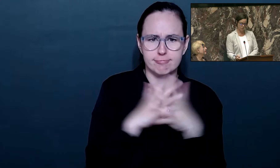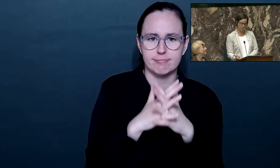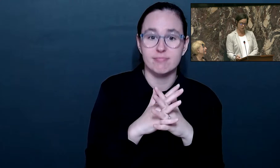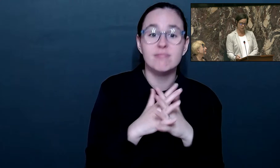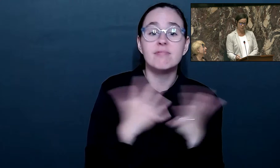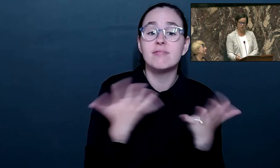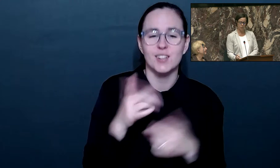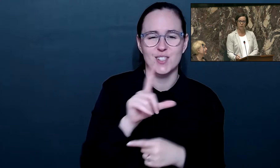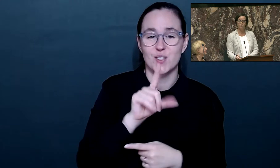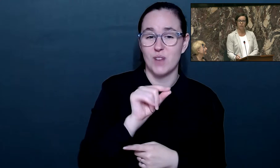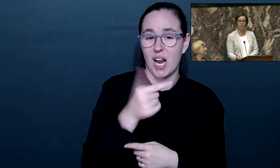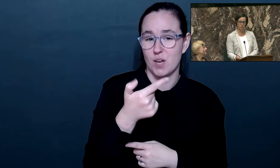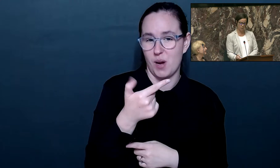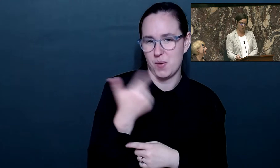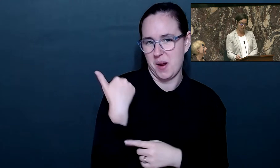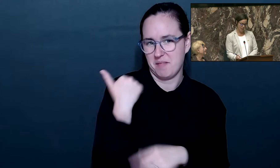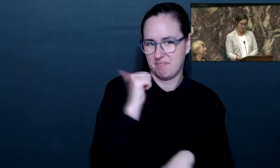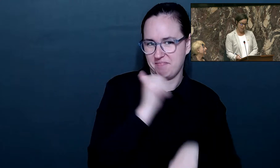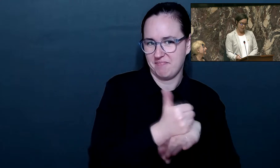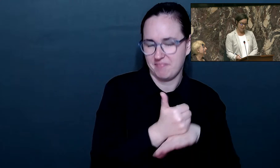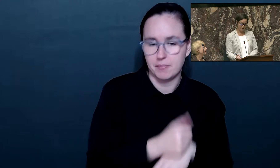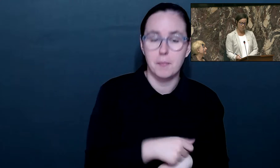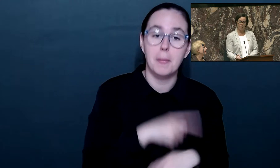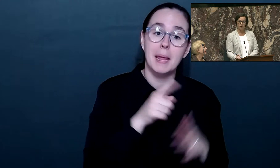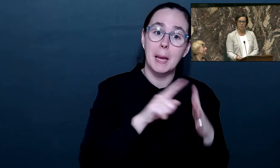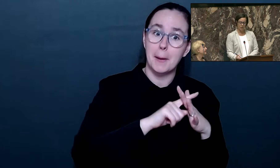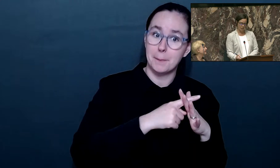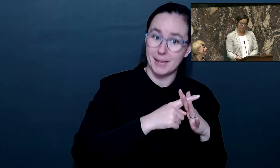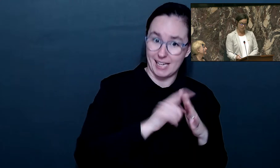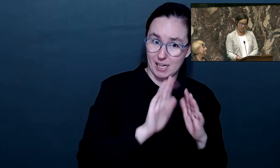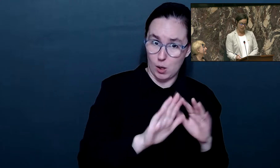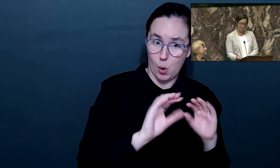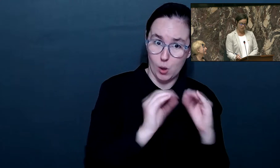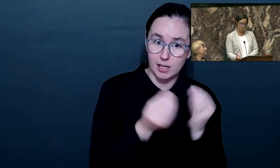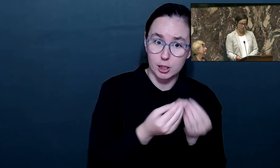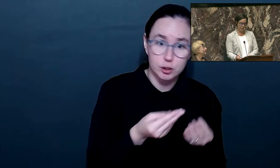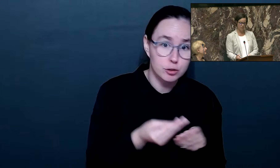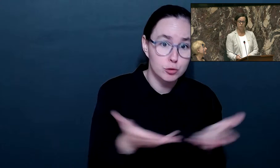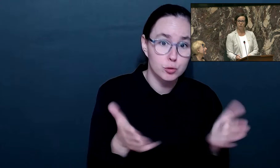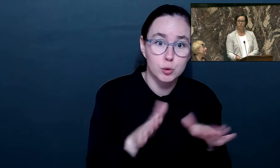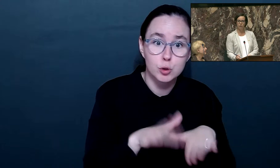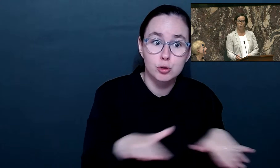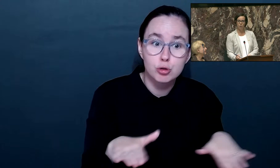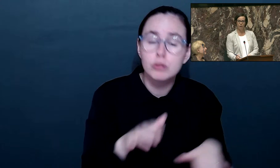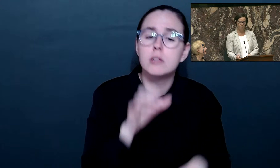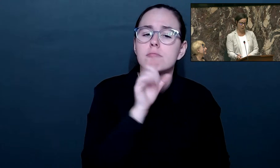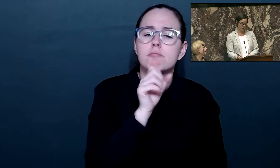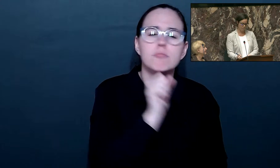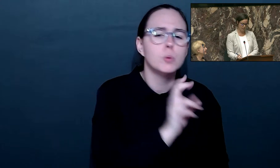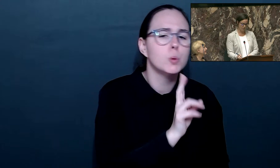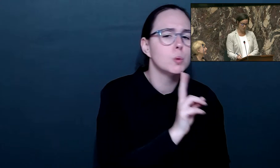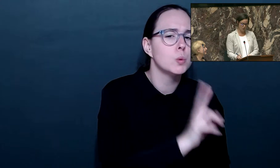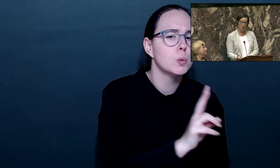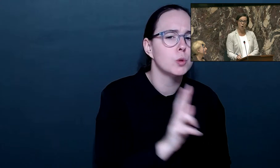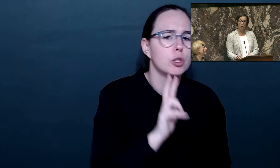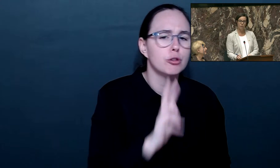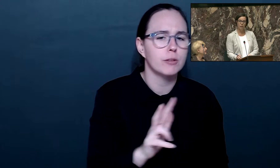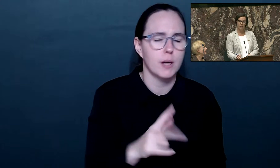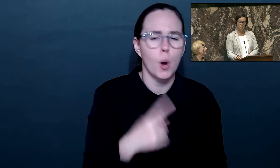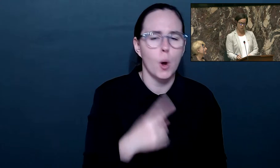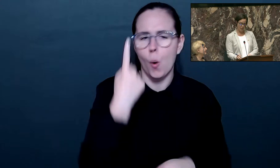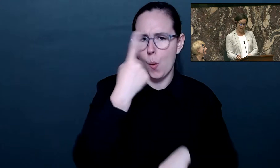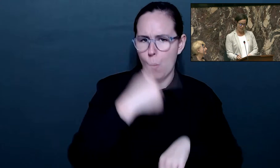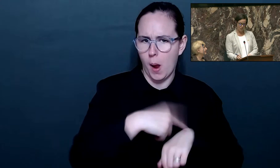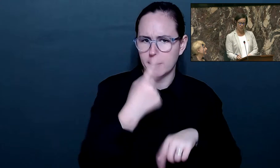with children 2 and 3 years old living in Bowser, a community about 20 minutes north of her home of Qualicum Beach. Over